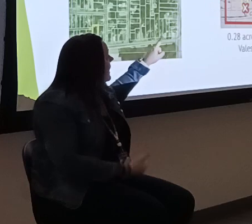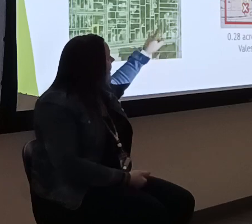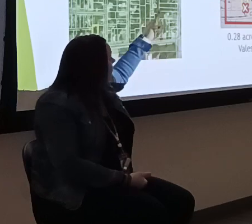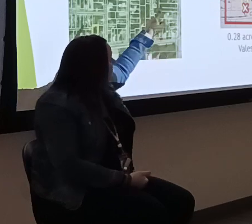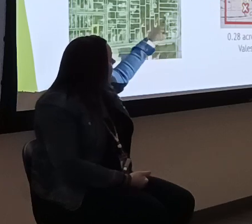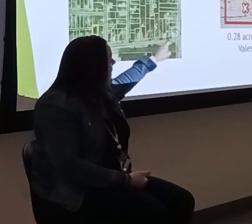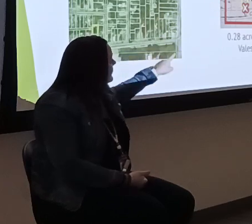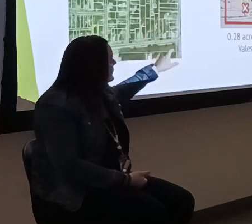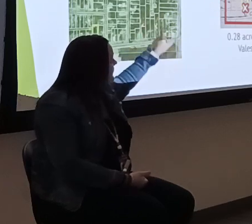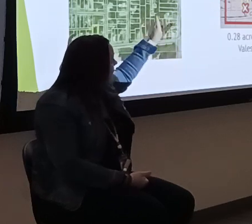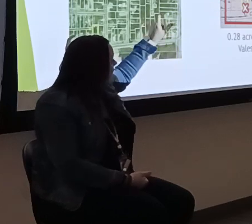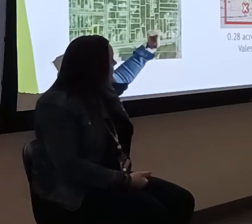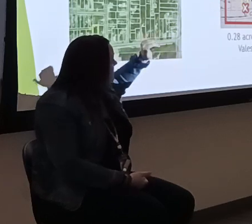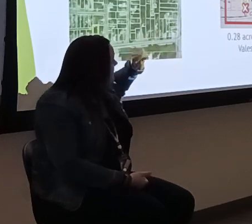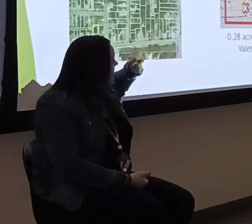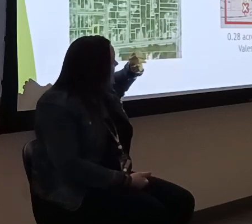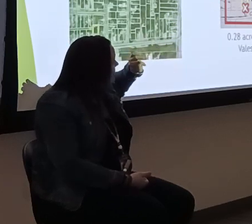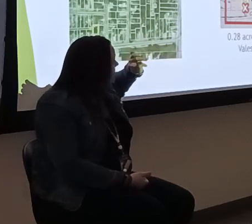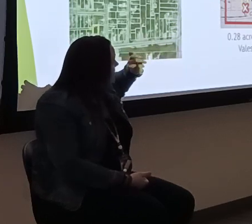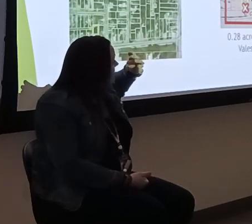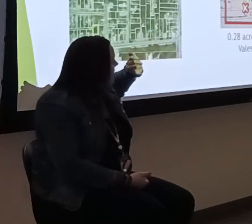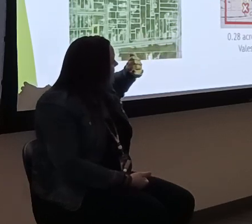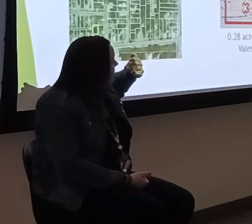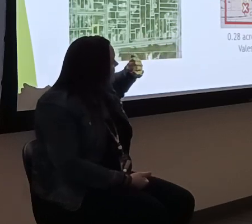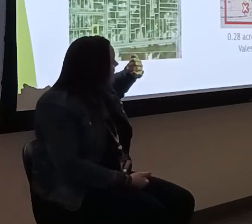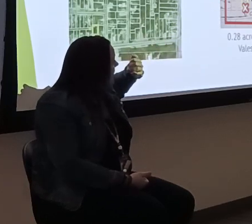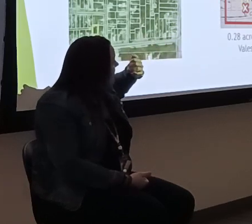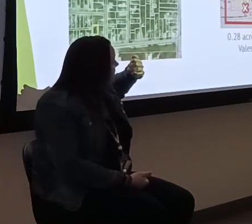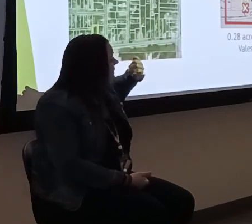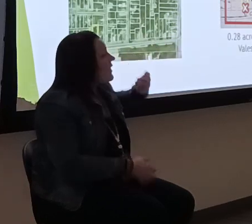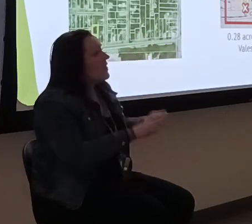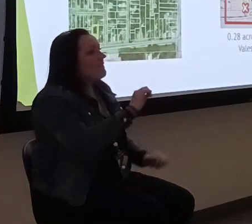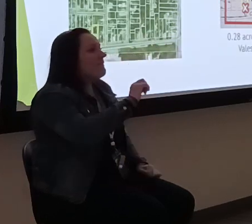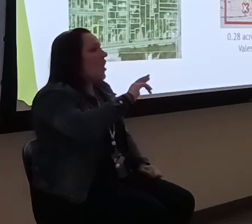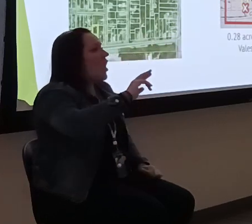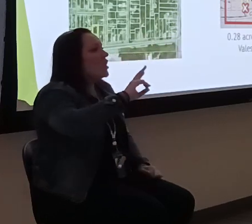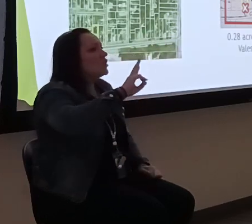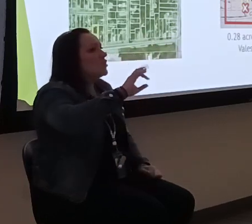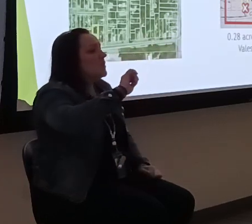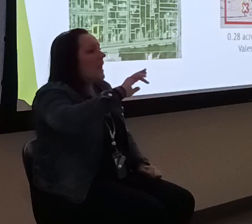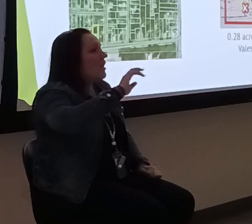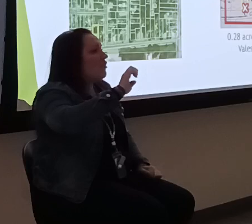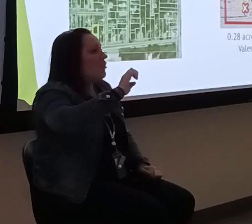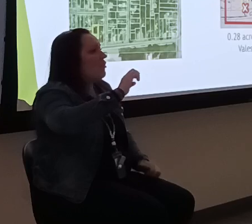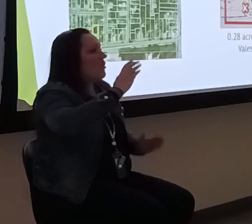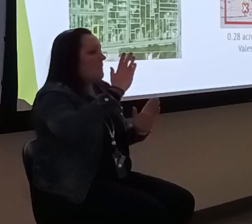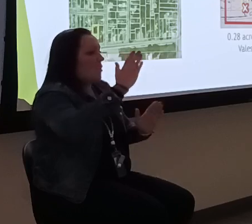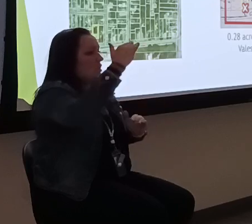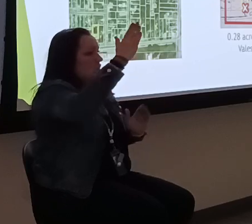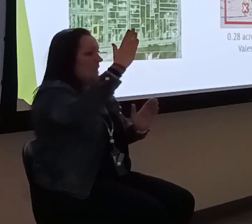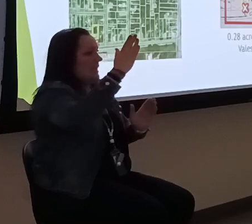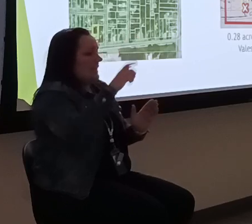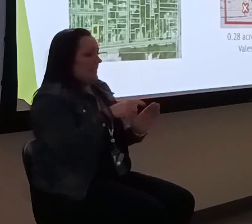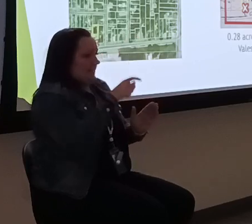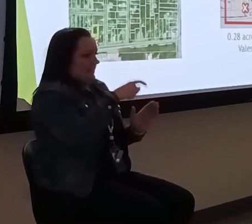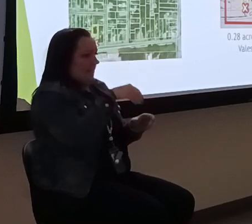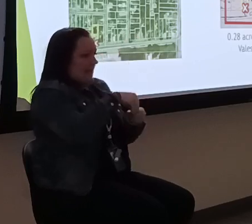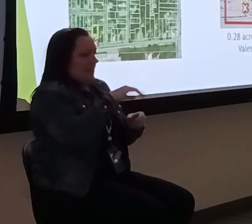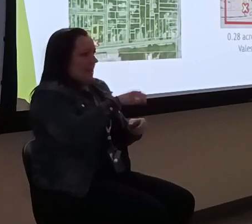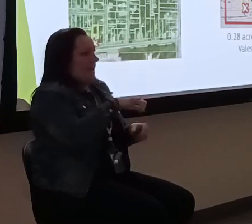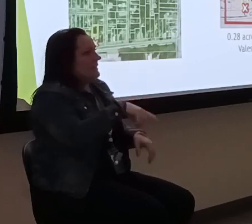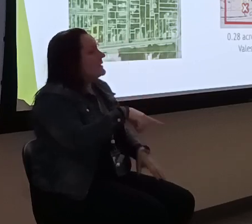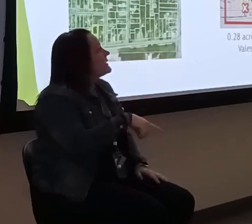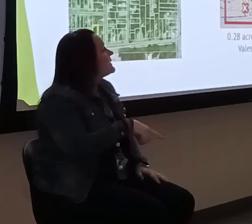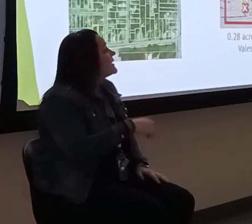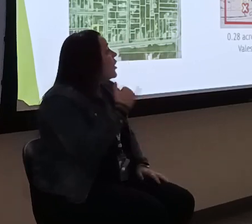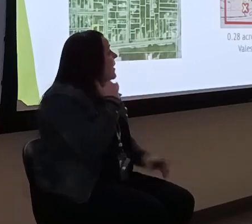2-acre portion of Mount Fort's water right. Does that make sense? So if this was